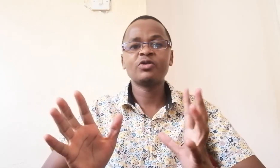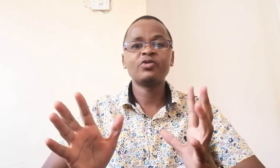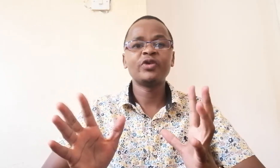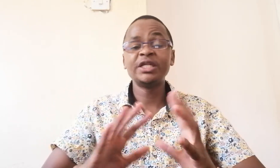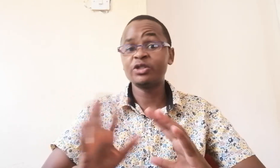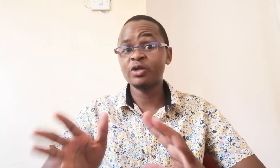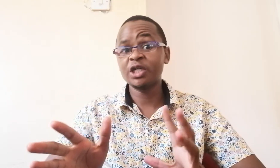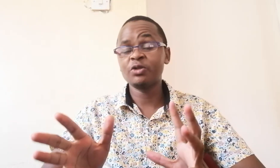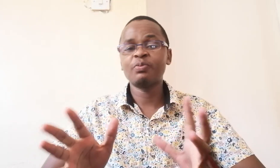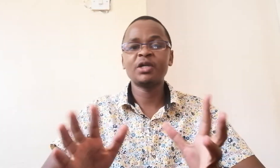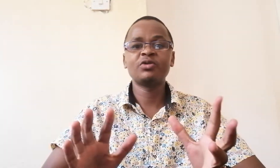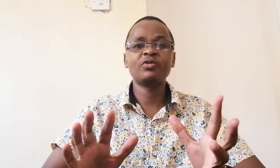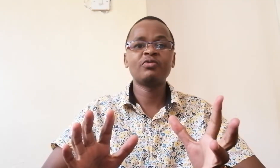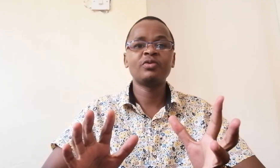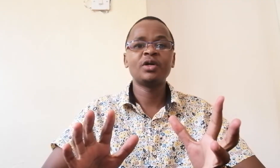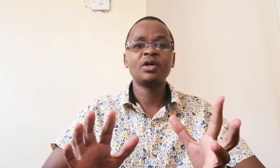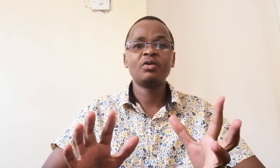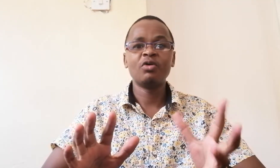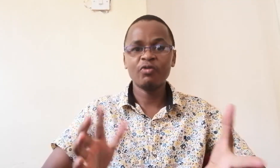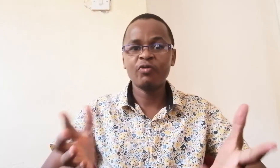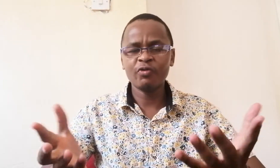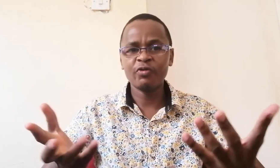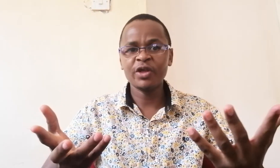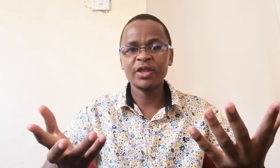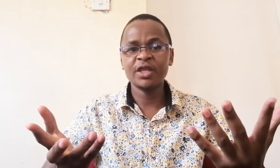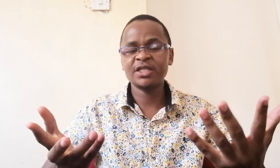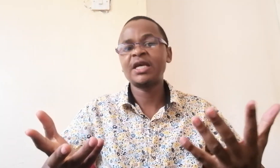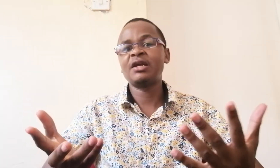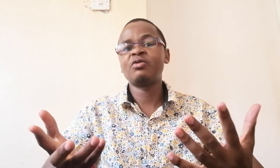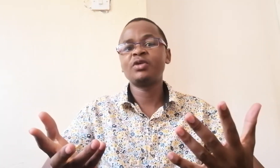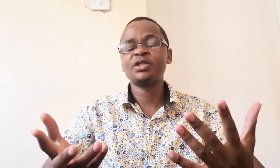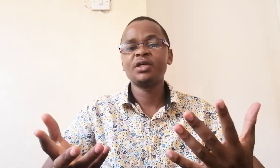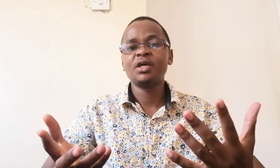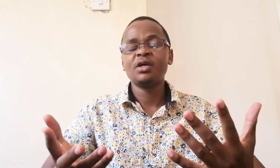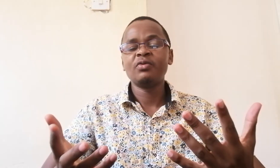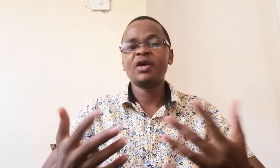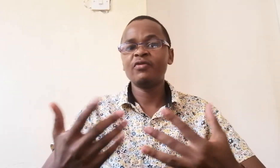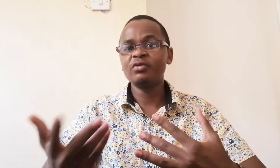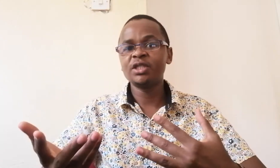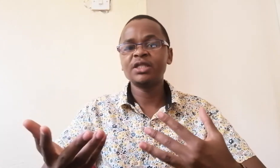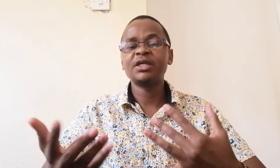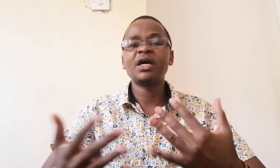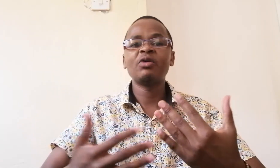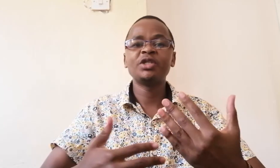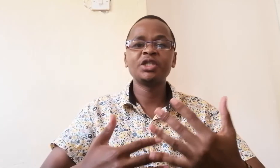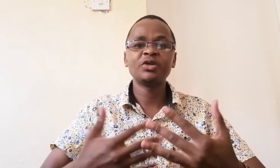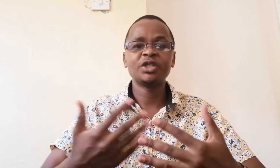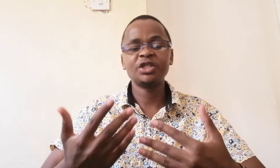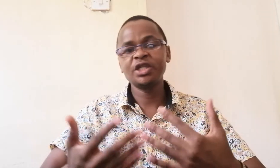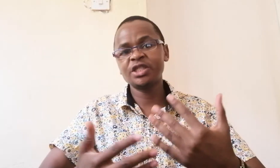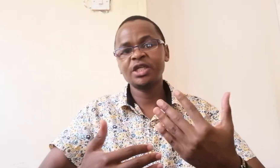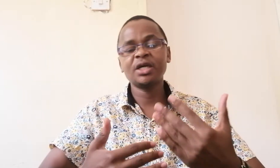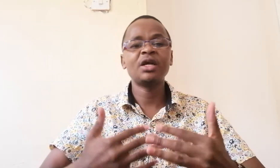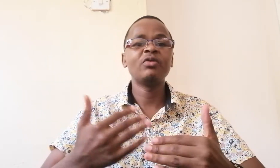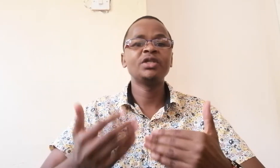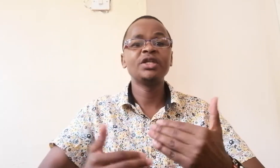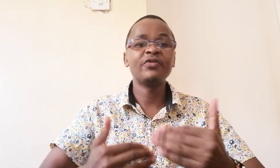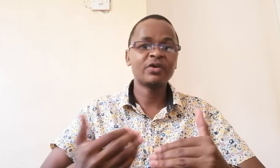of and introduction part of the sign language. We have looked at how it originated, how it